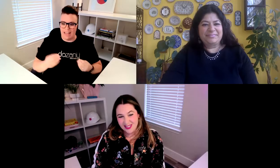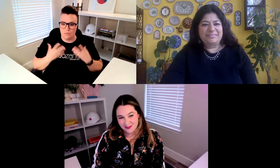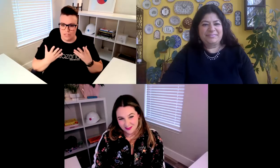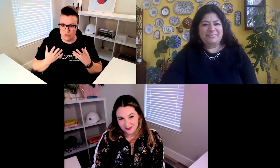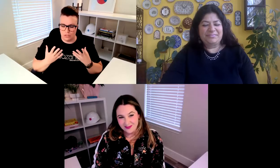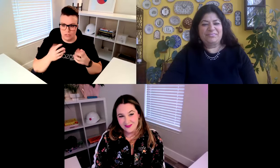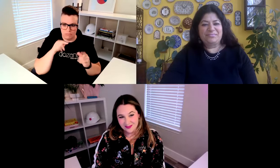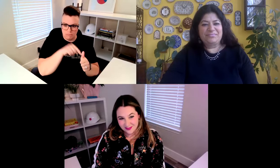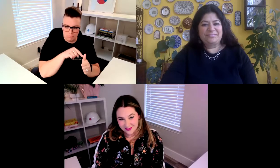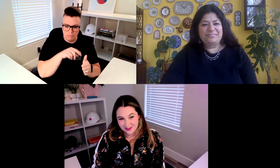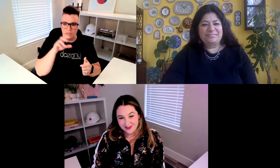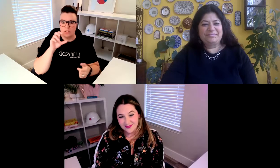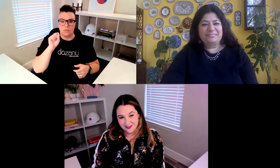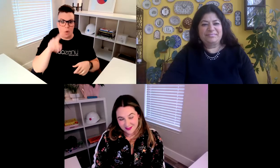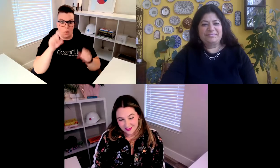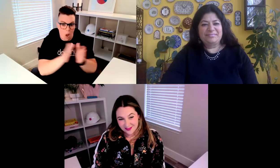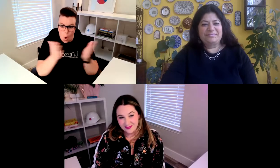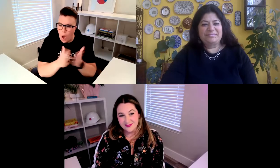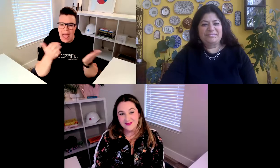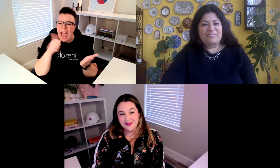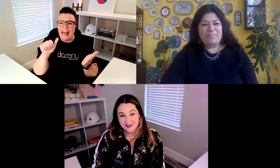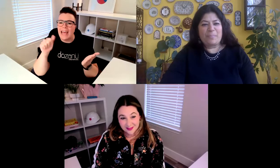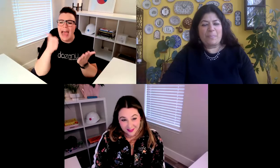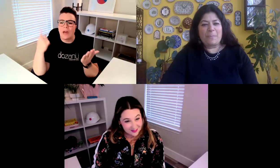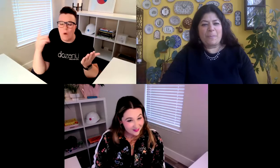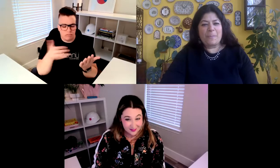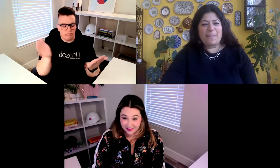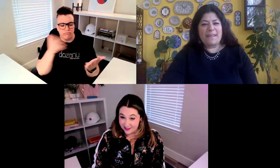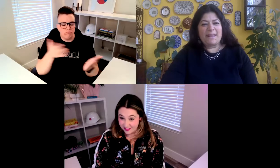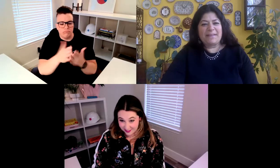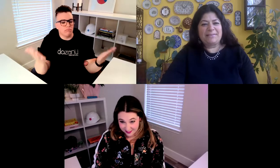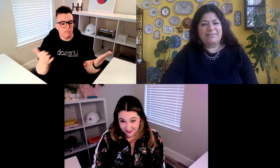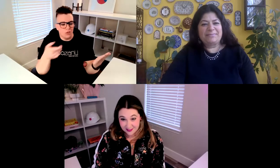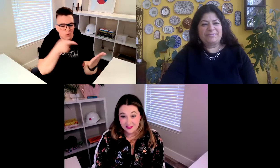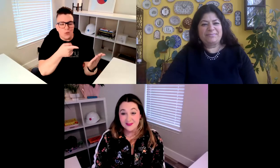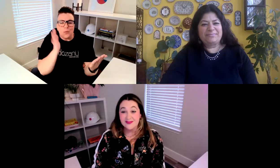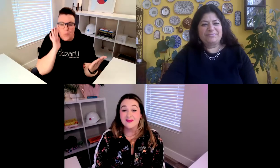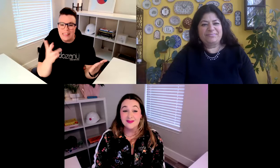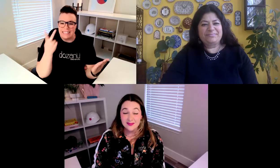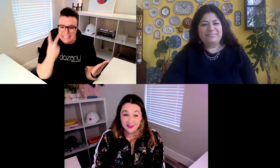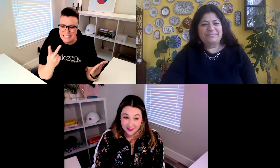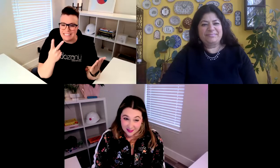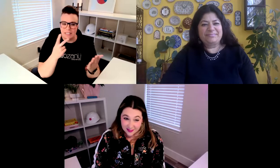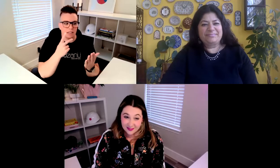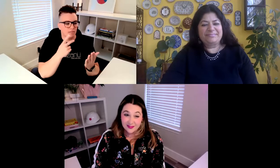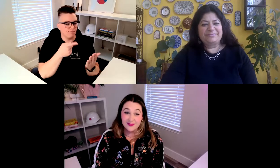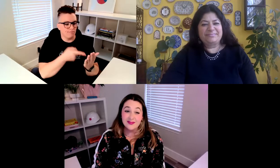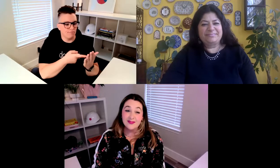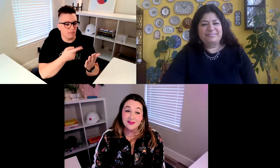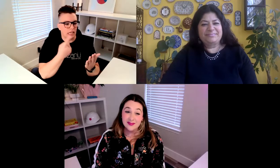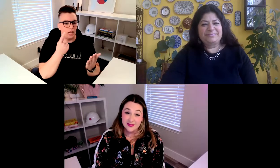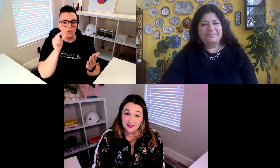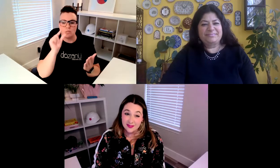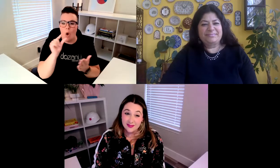one place also where you can find inspiration. So you can open the book. Anyone can open the book. You'll